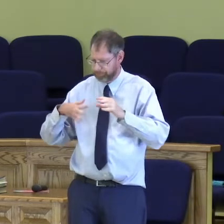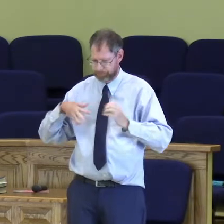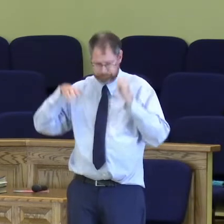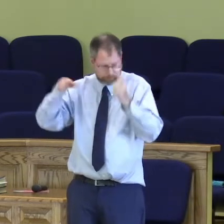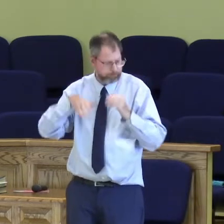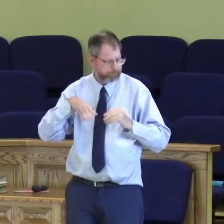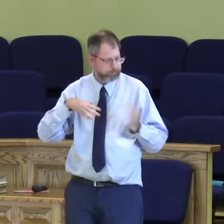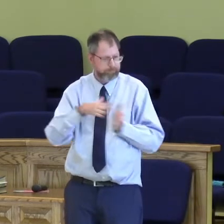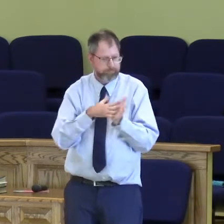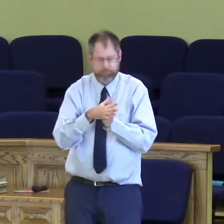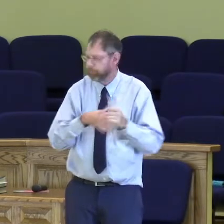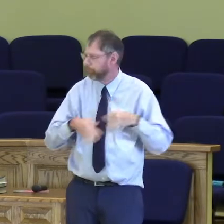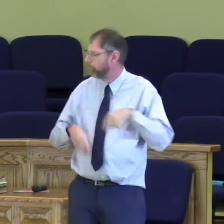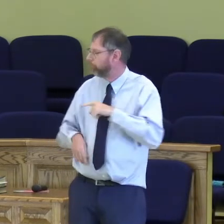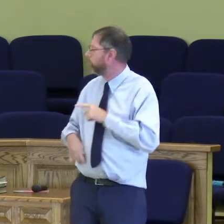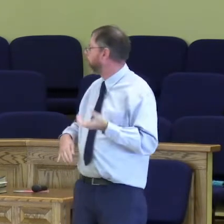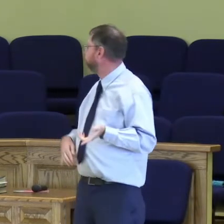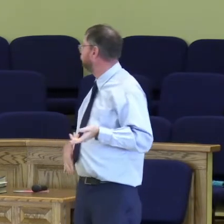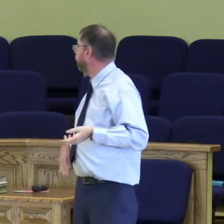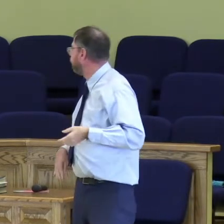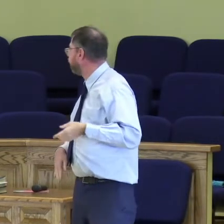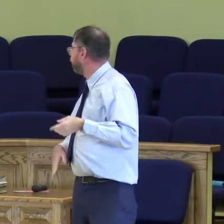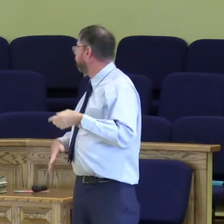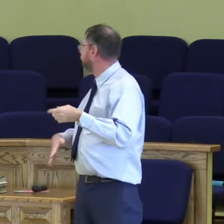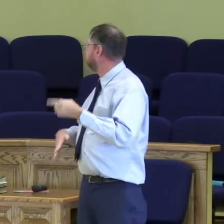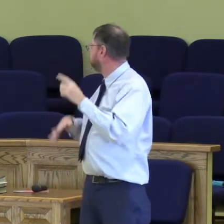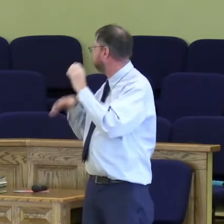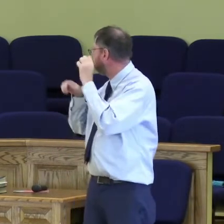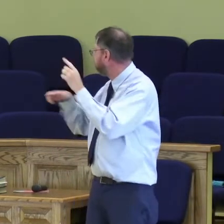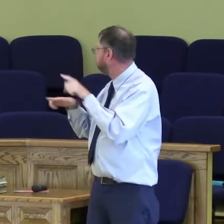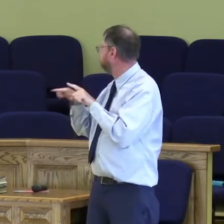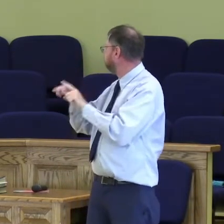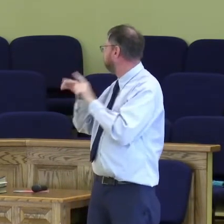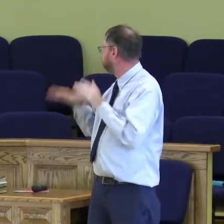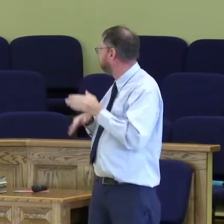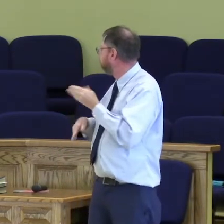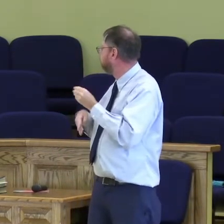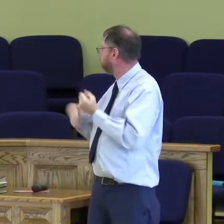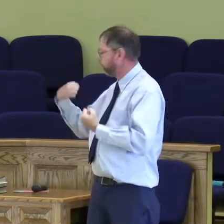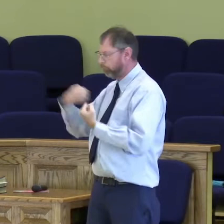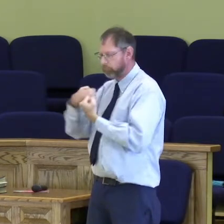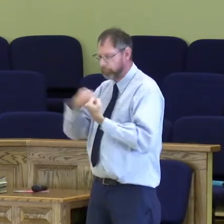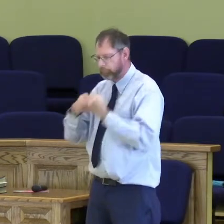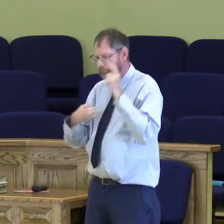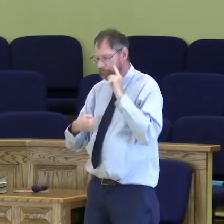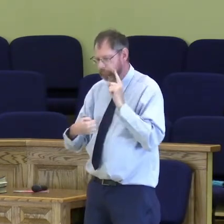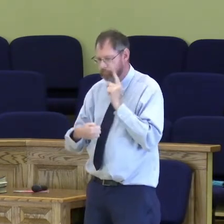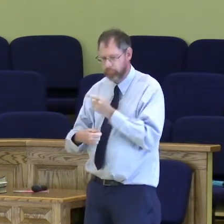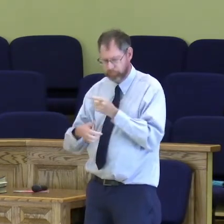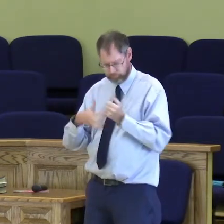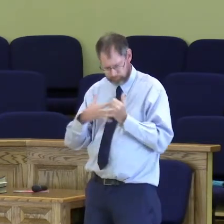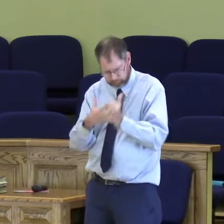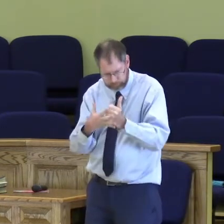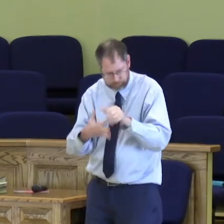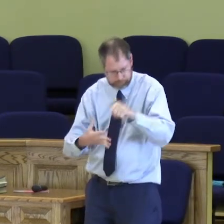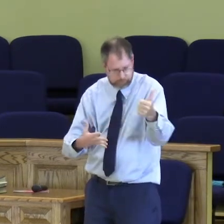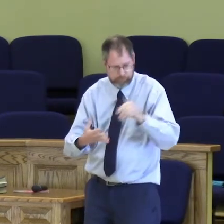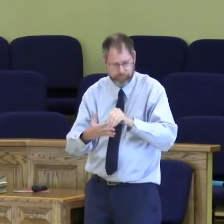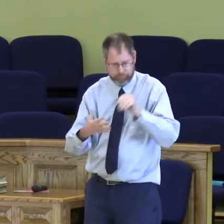of his passion to get the gospel to people who are actually hungry for education at first. He also became a very